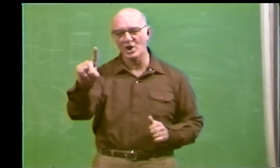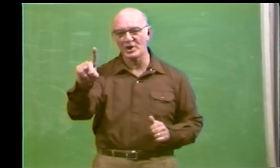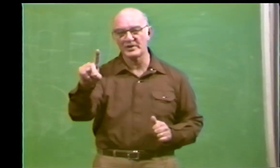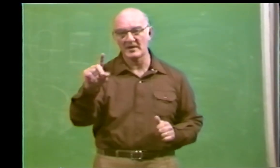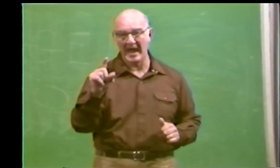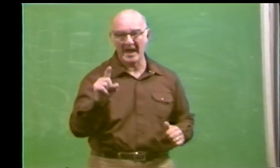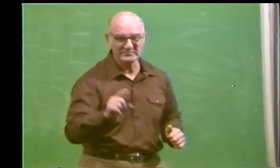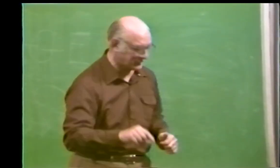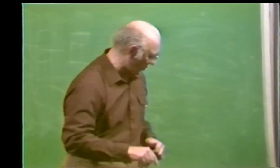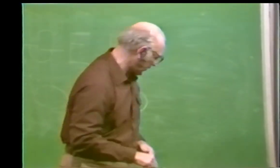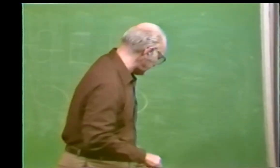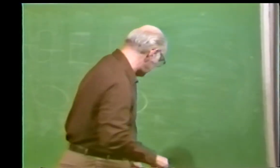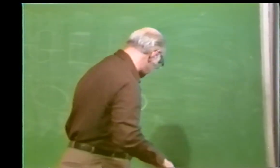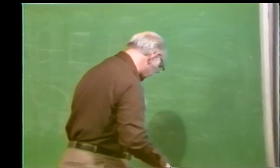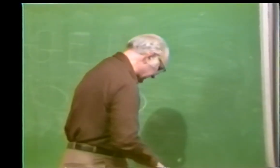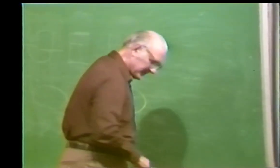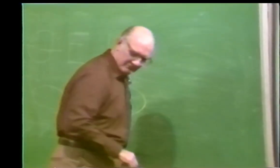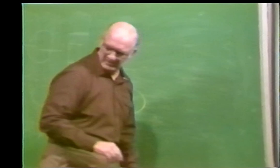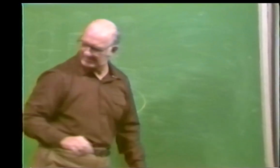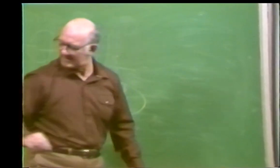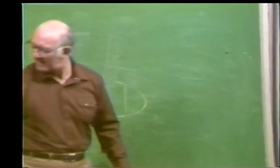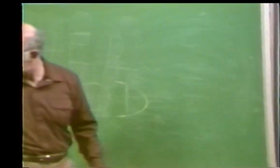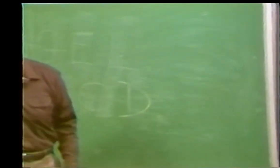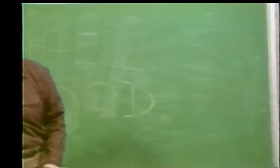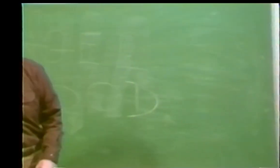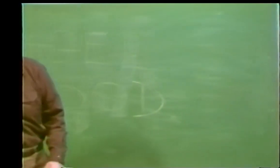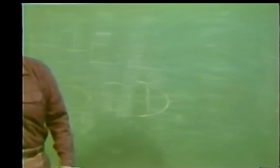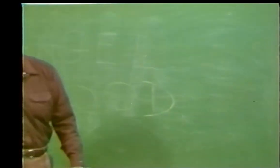absurd. Absurd. Theater of the absurd.